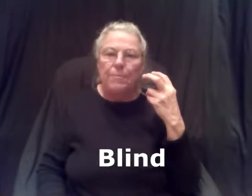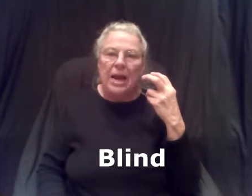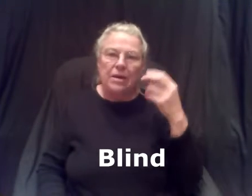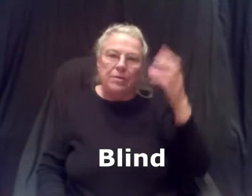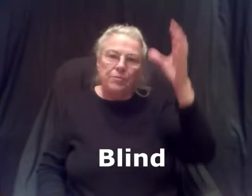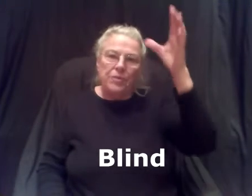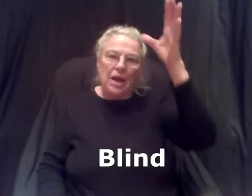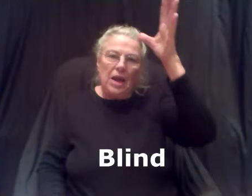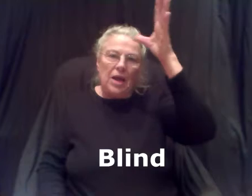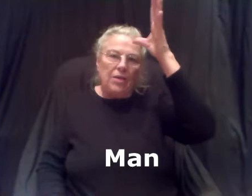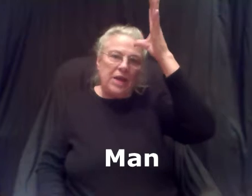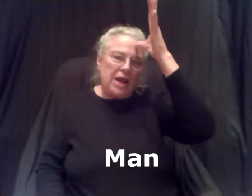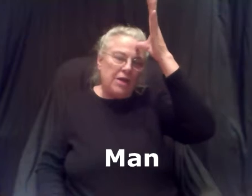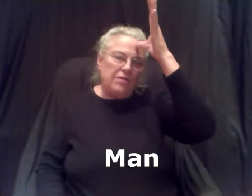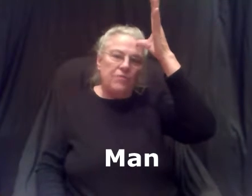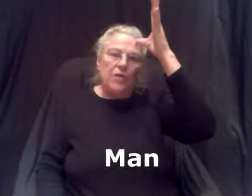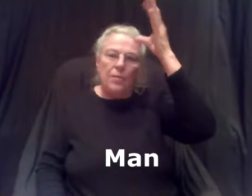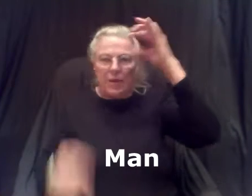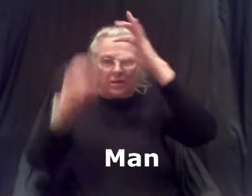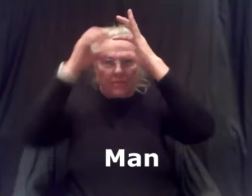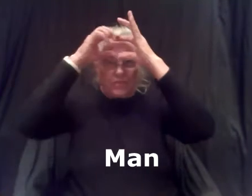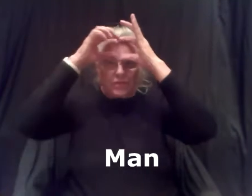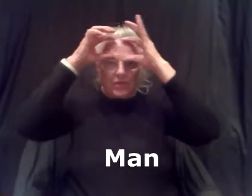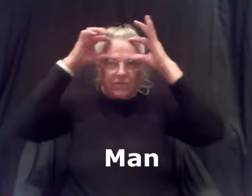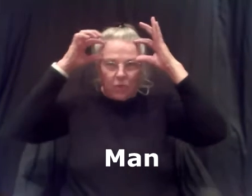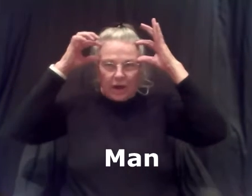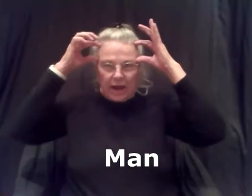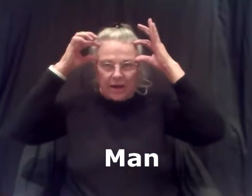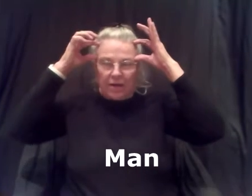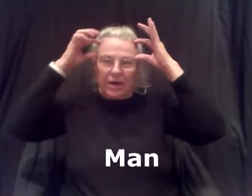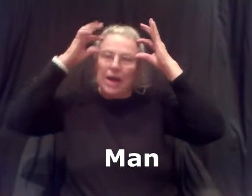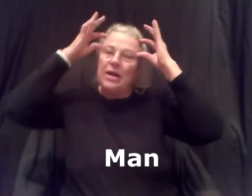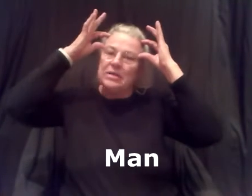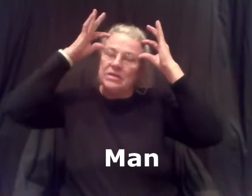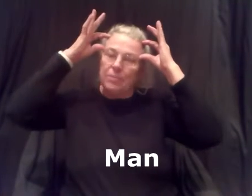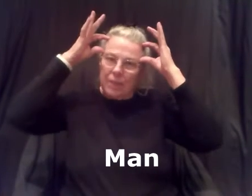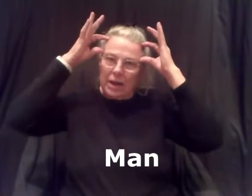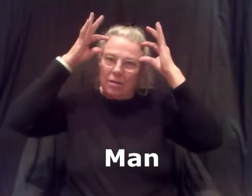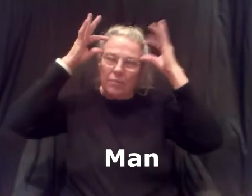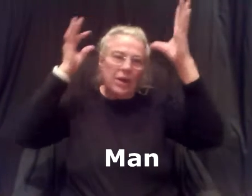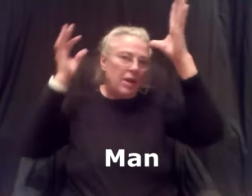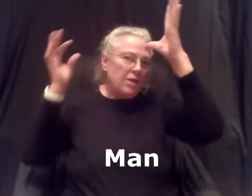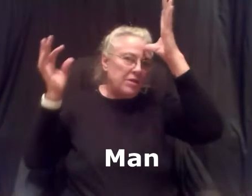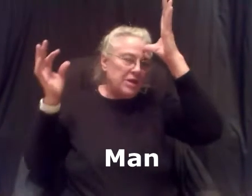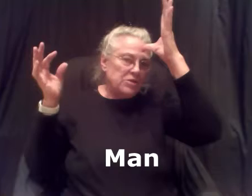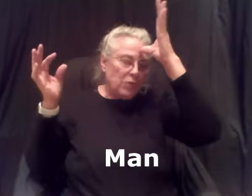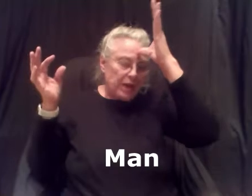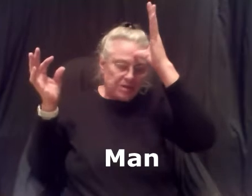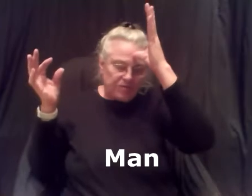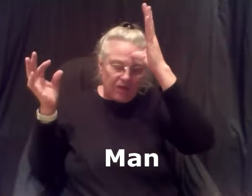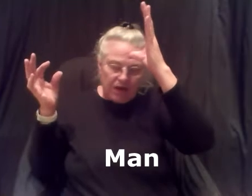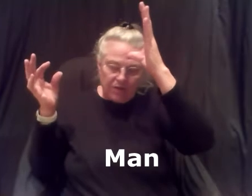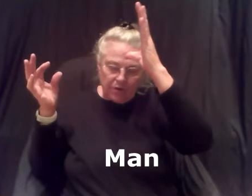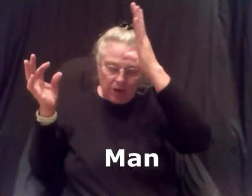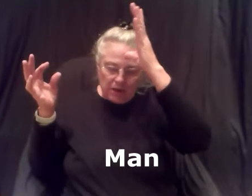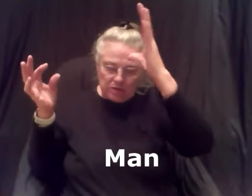Man, take it from the forehead area is the male. This one is father, so